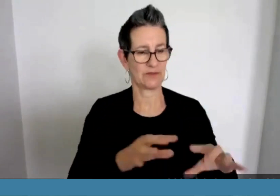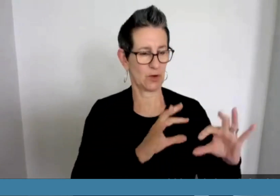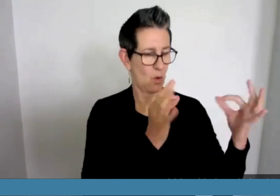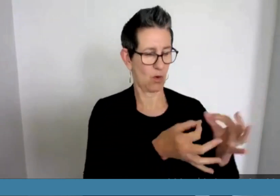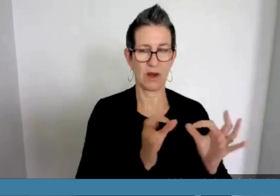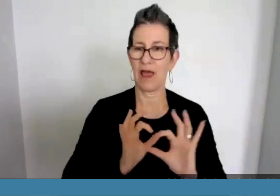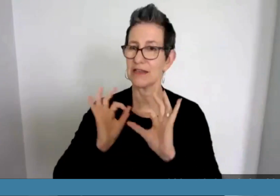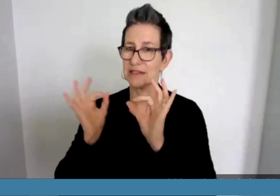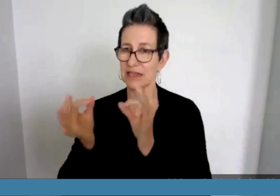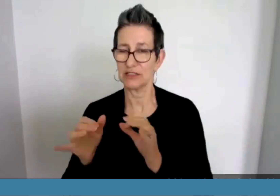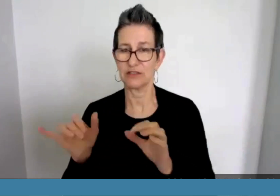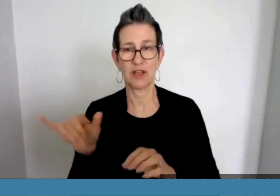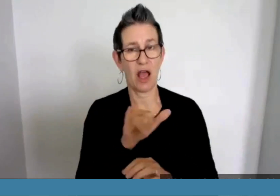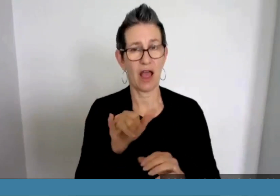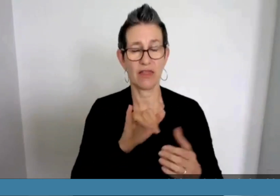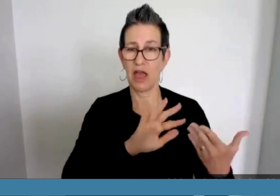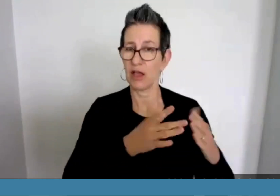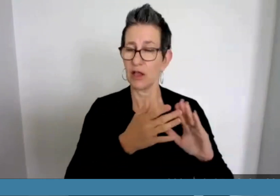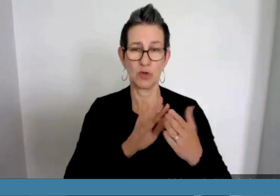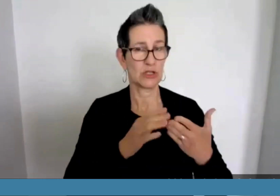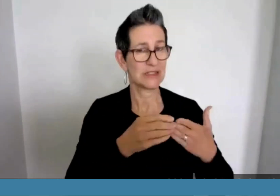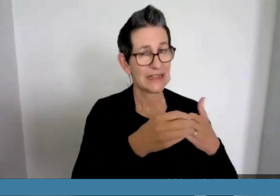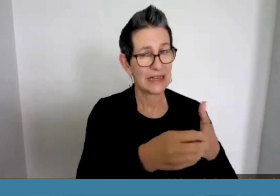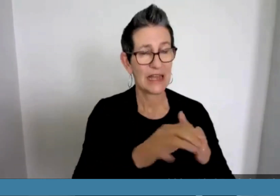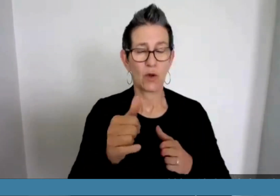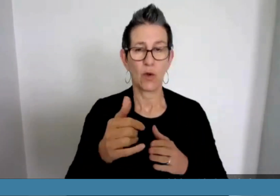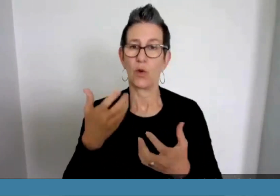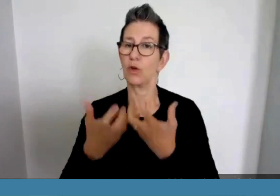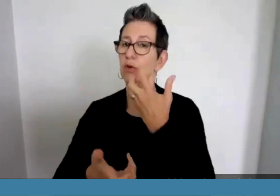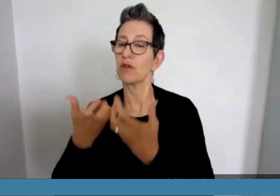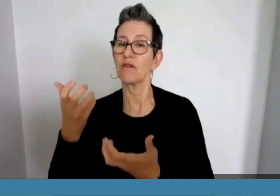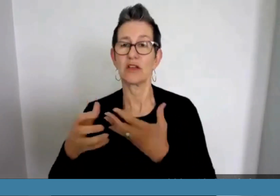be community-led or university-led.